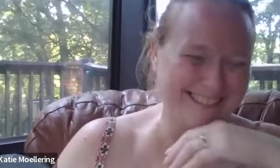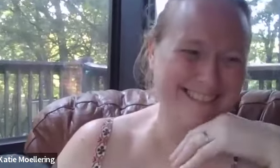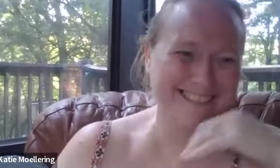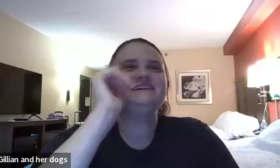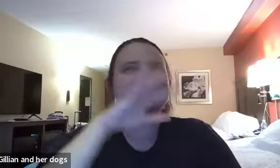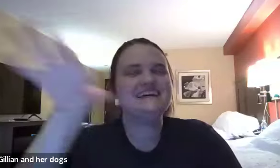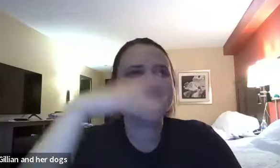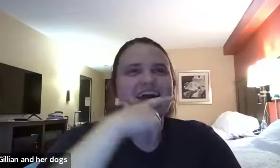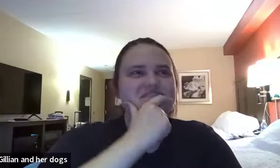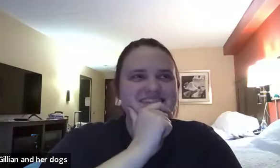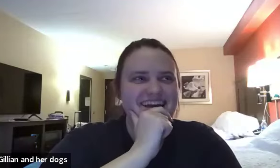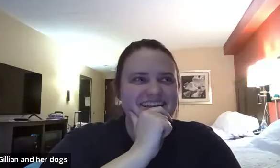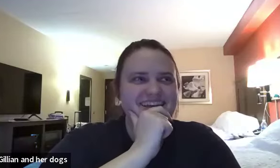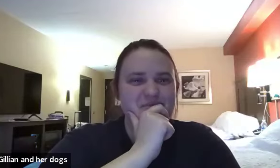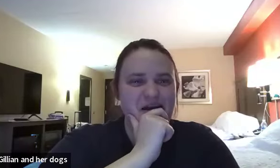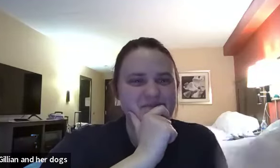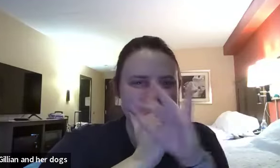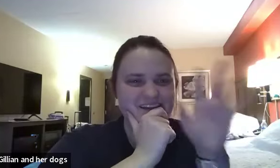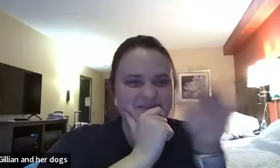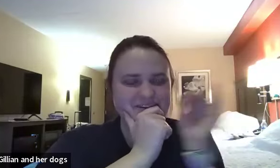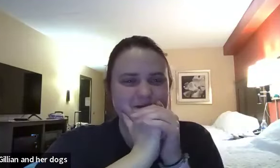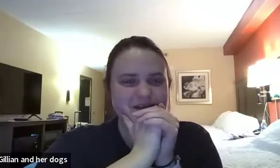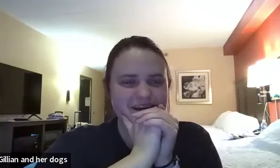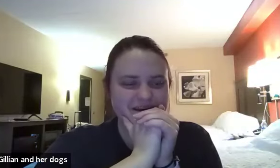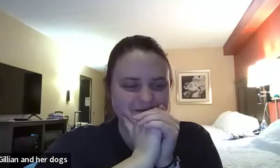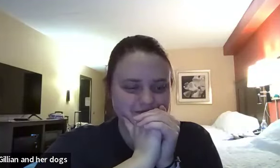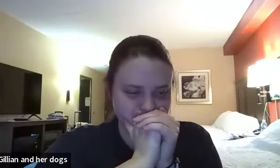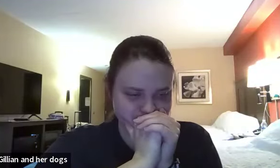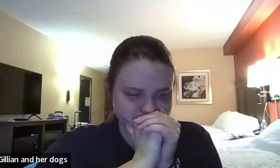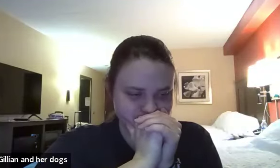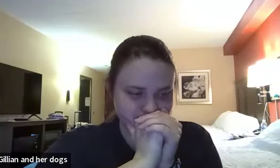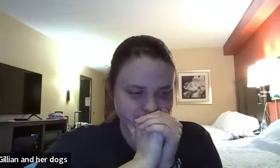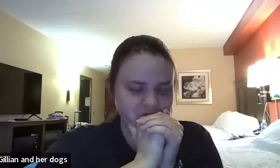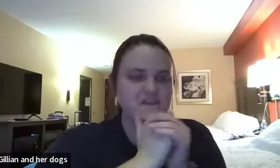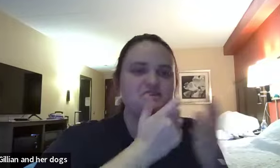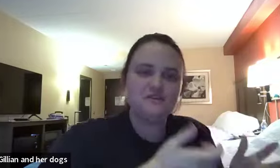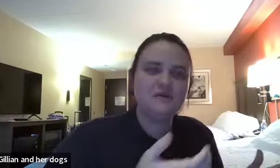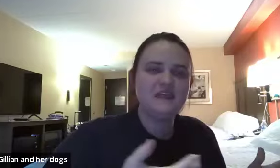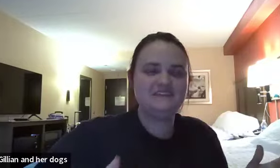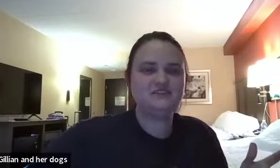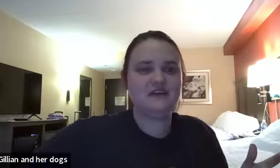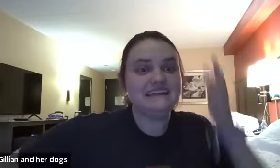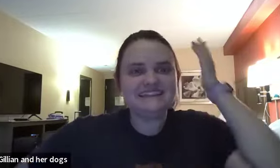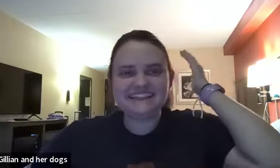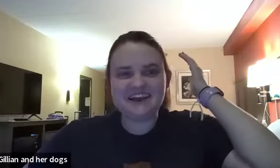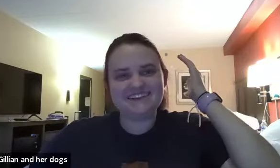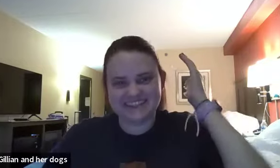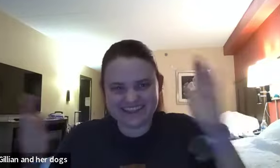Well, because he doesn't have a sign. That's the problem. Is we got to finger spell it. You know the one that gives you anesthesiologist. There